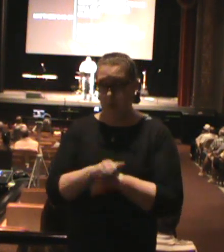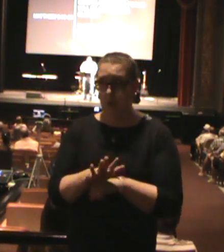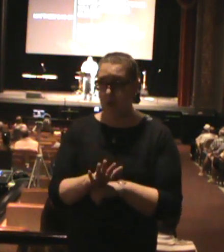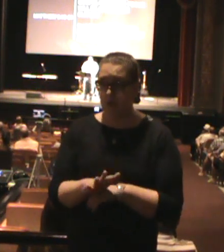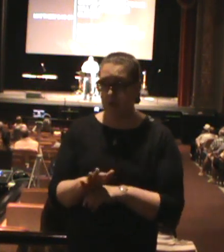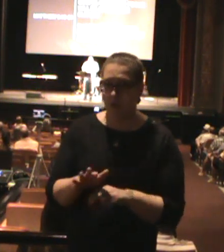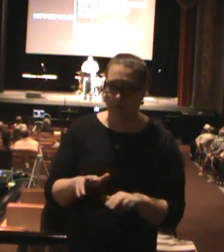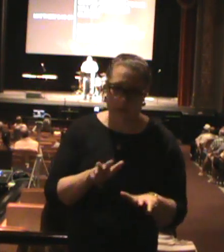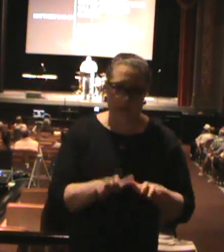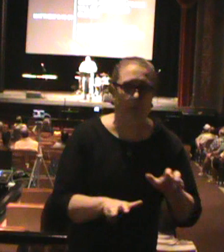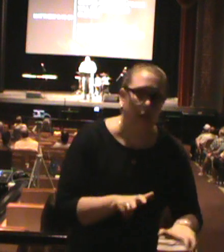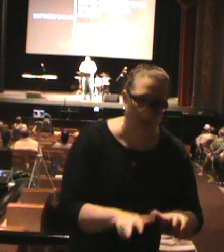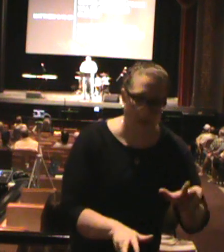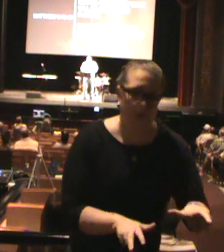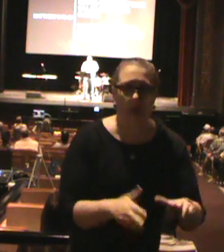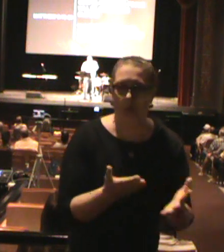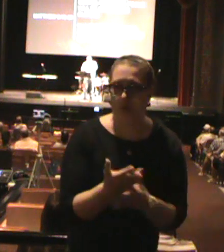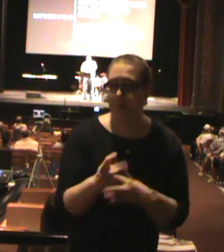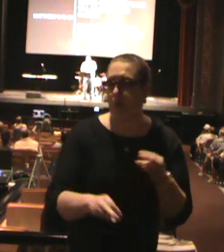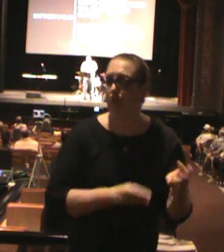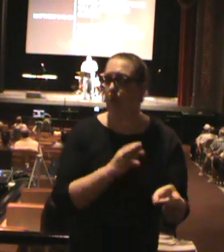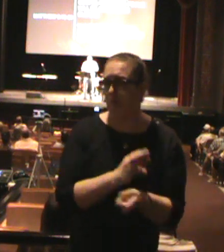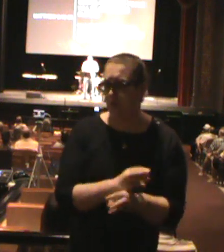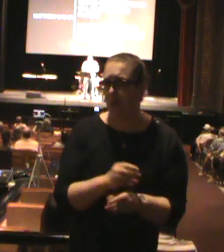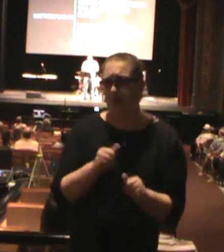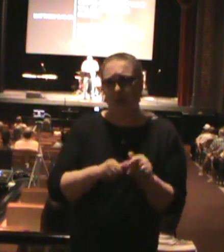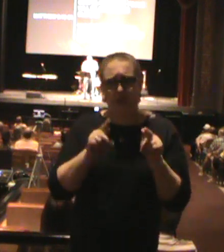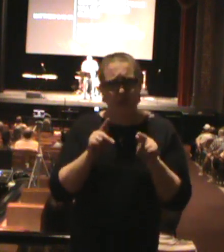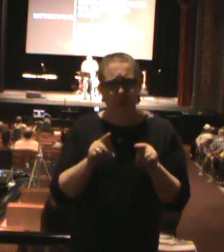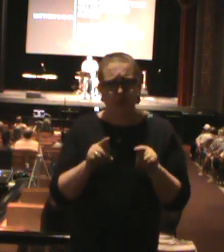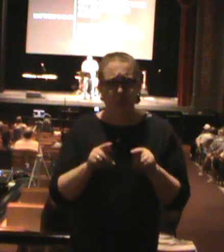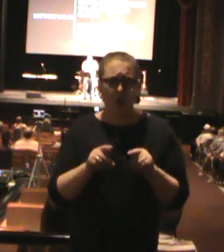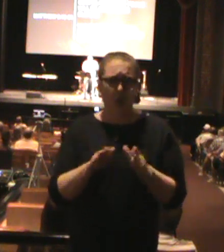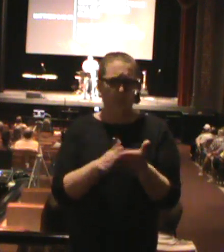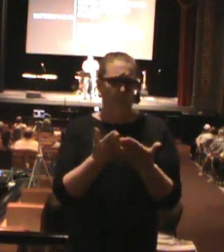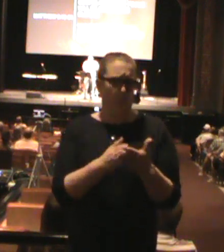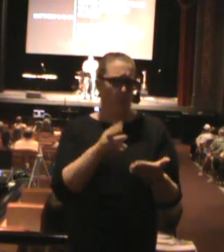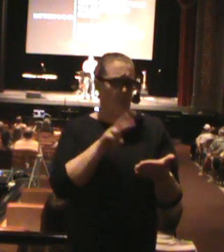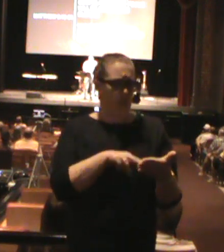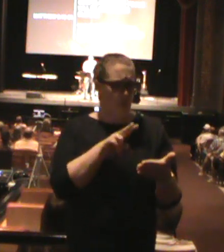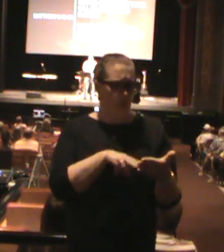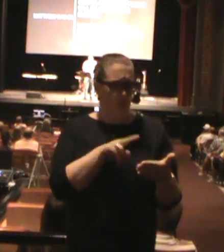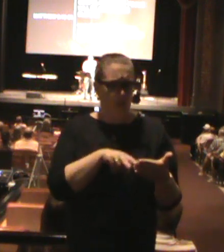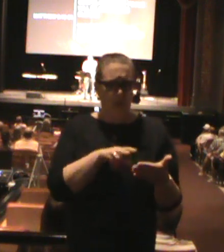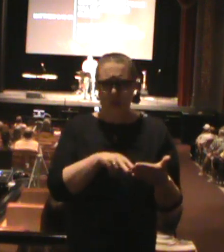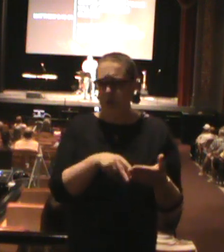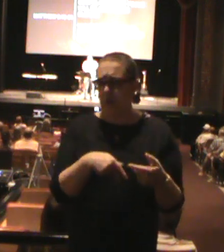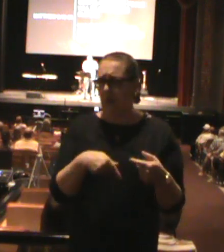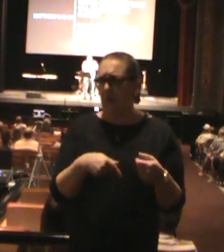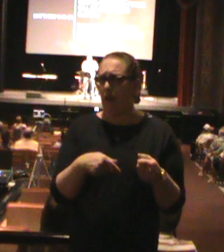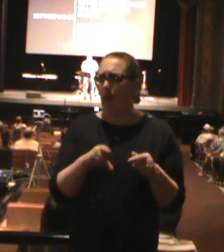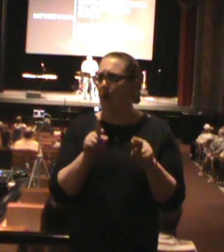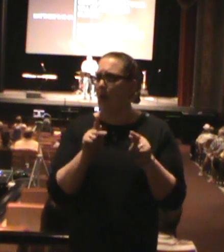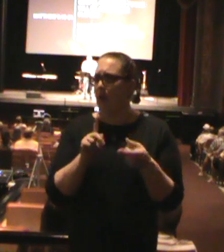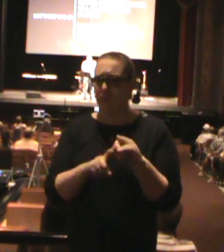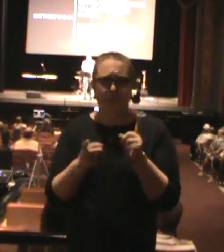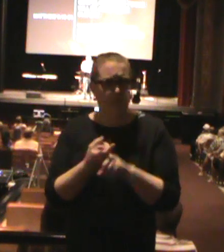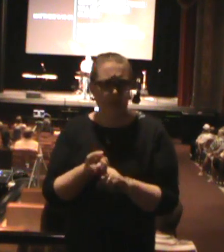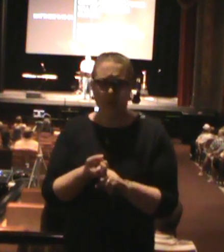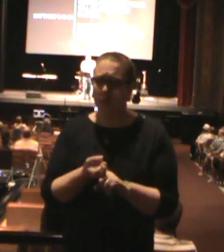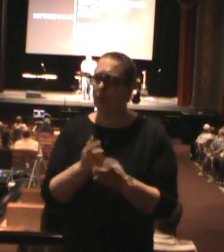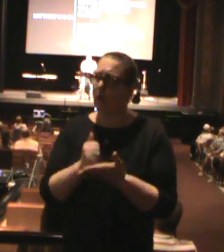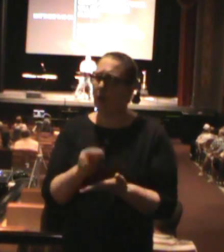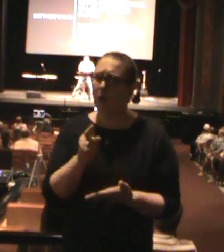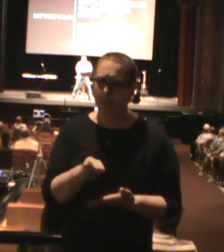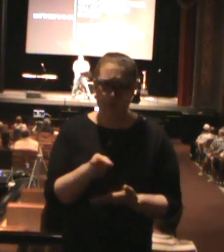you're self-centered, even the churches you attend and the books you read will cater to your poor eyesight. How many churches today